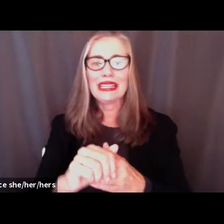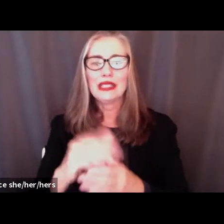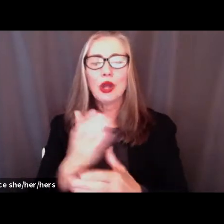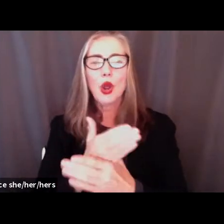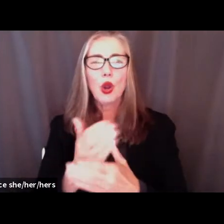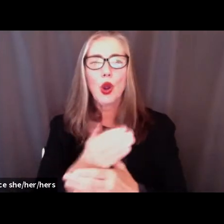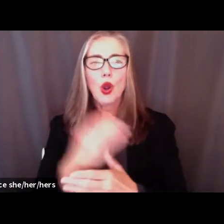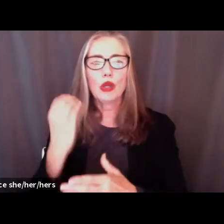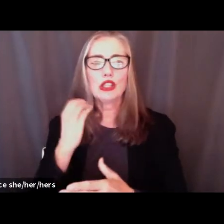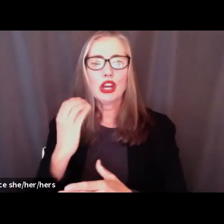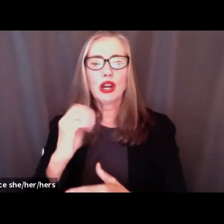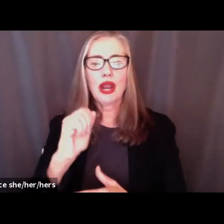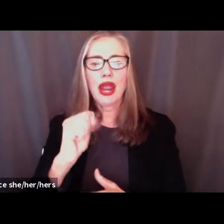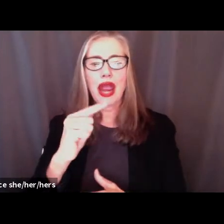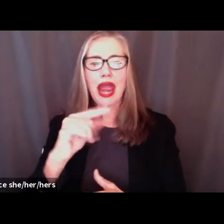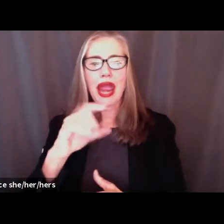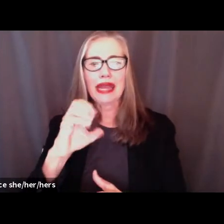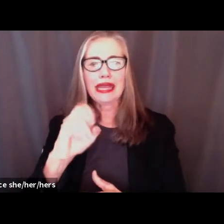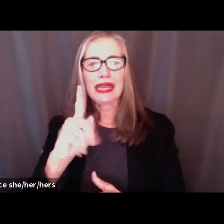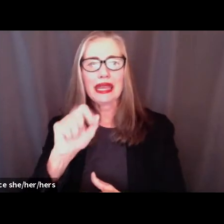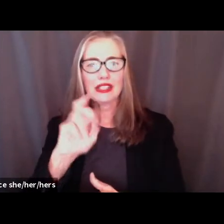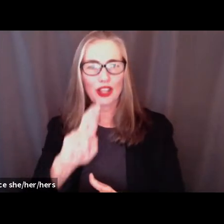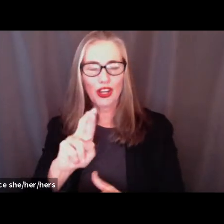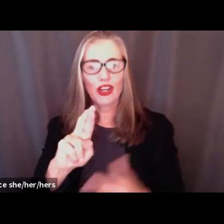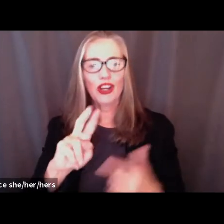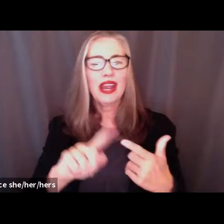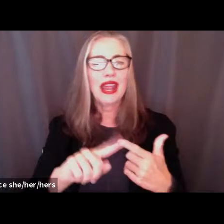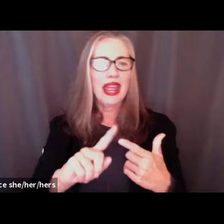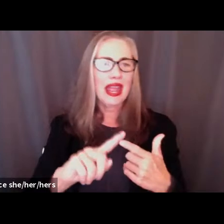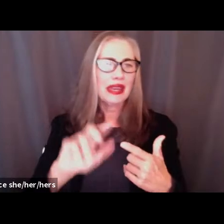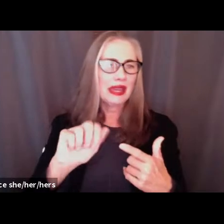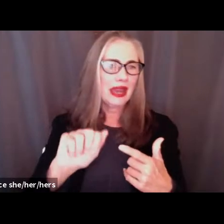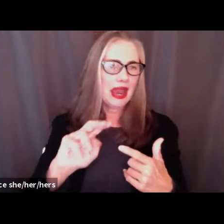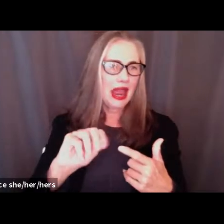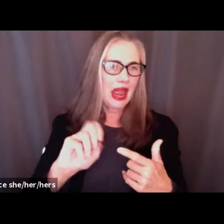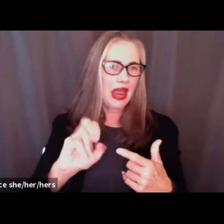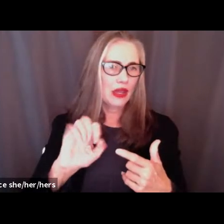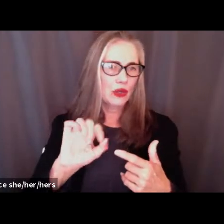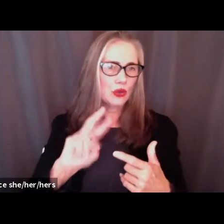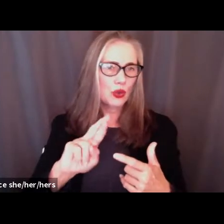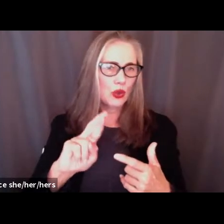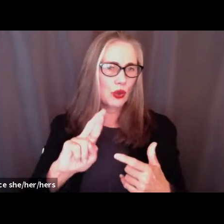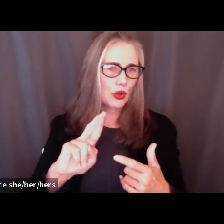Brandon Zavala, for the Resolutions Committee report.